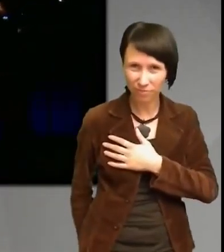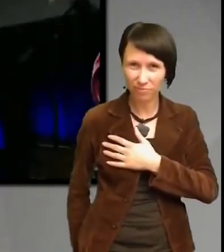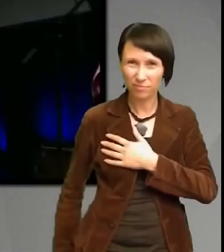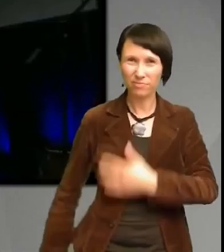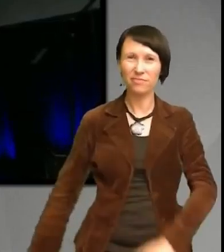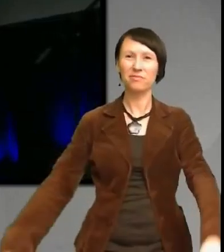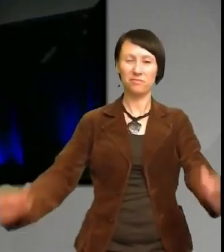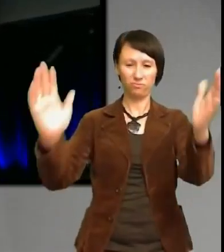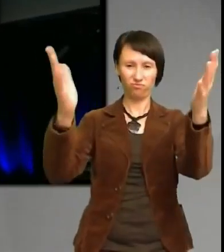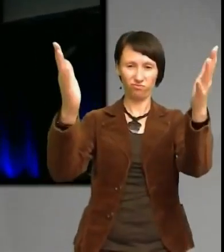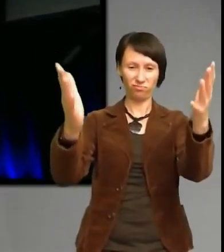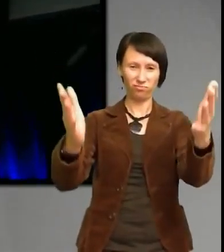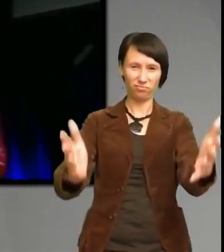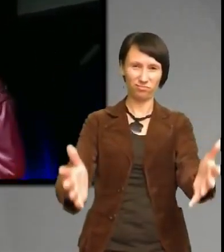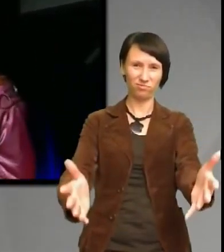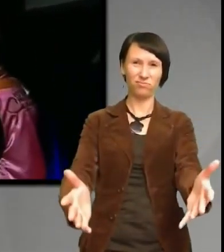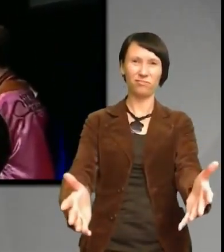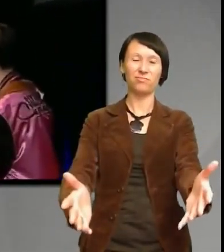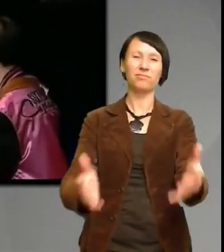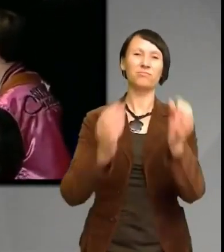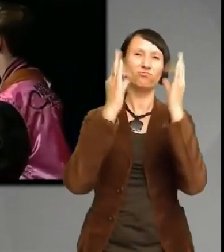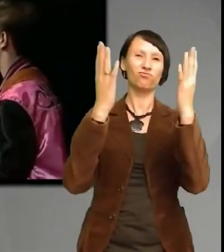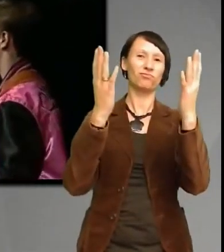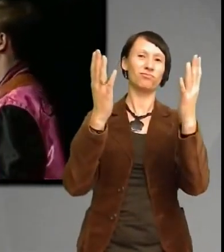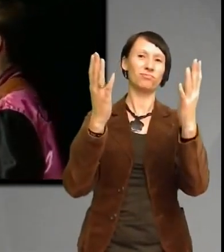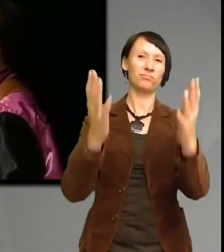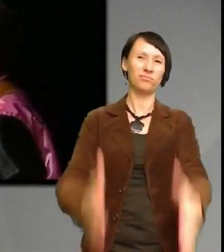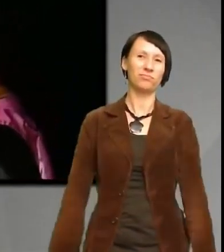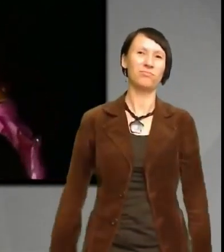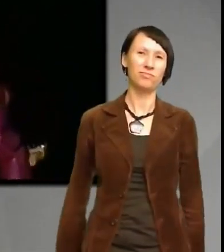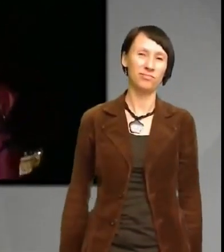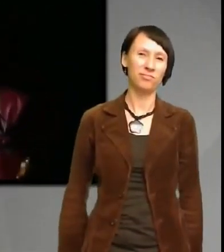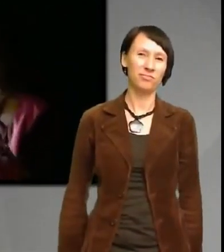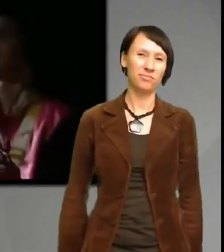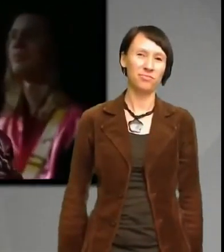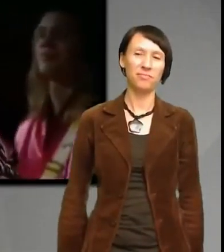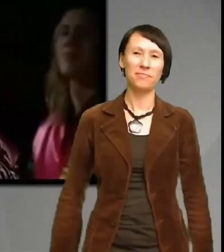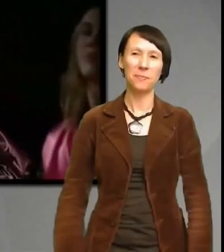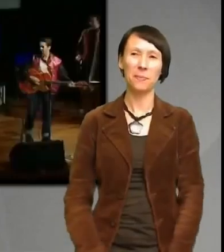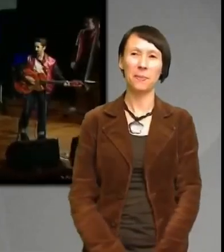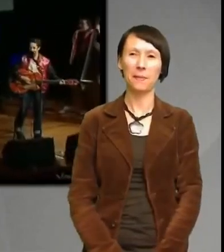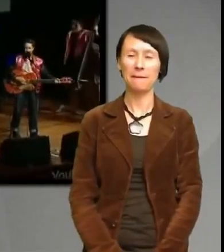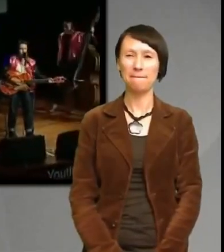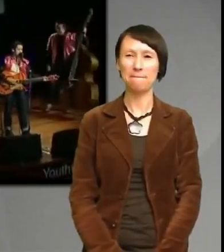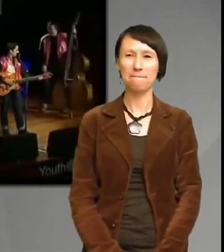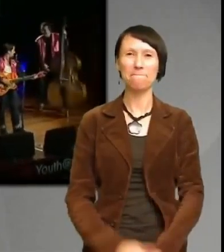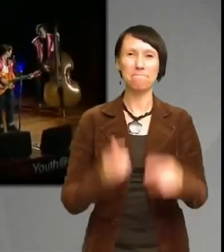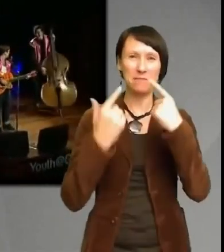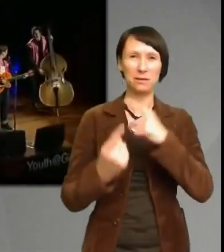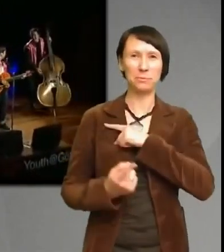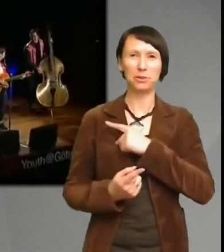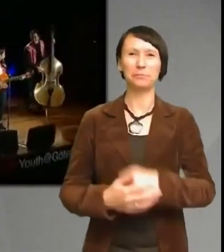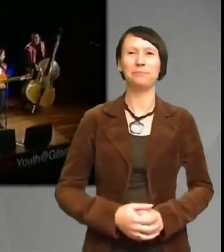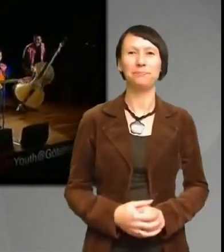Yeah, oh yeah. Tack så mycket.